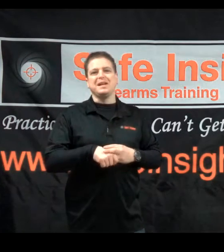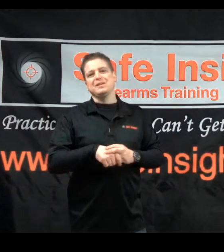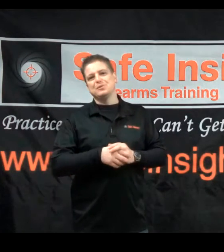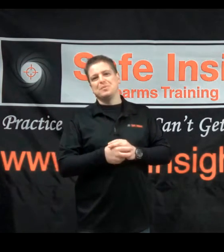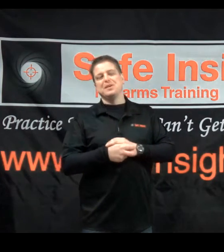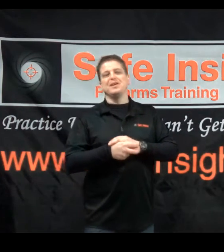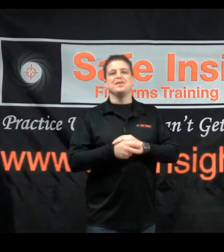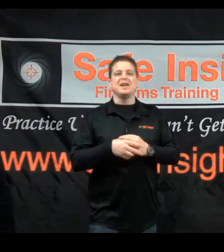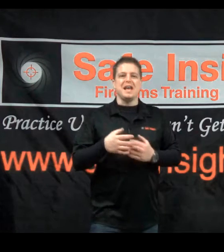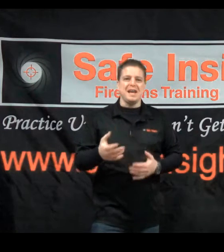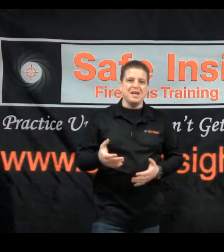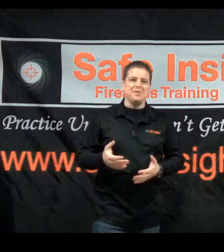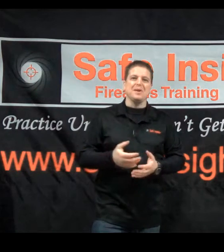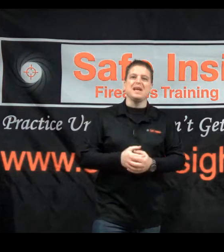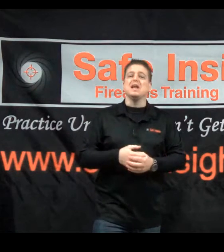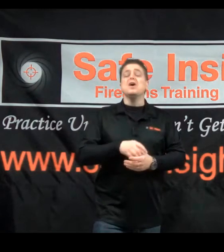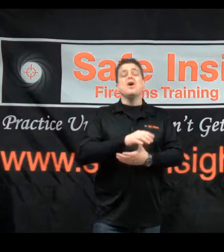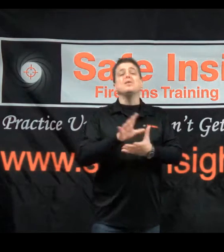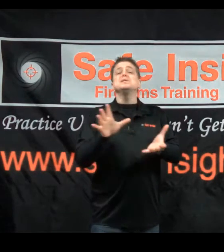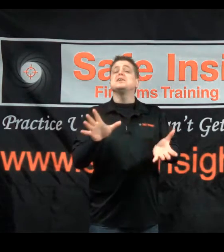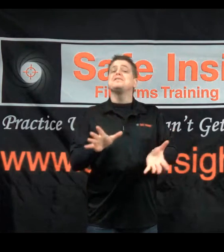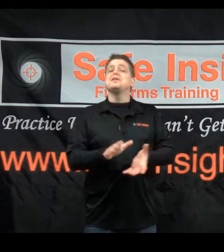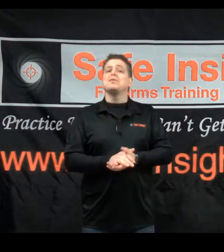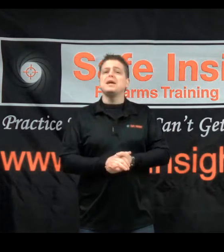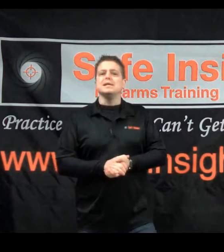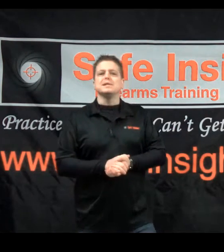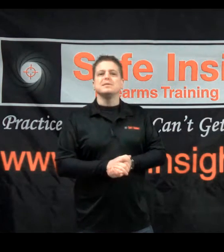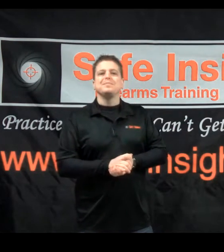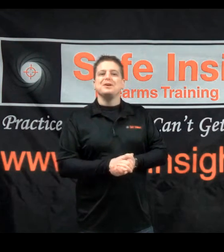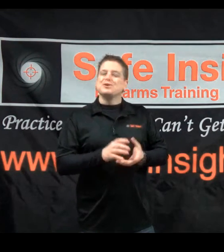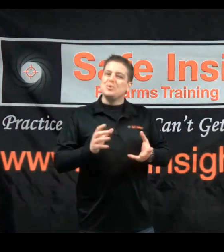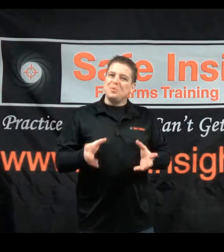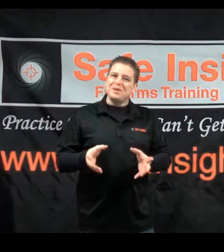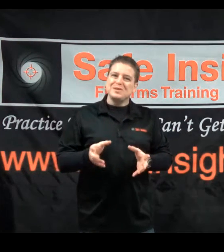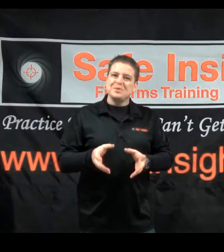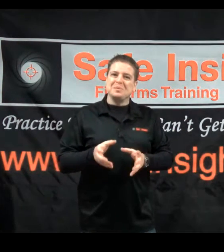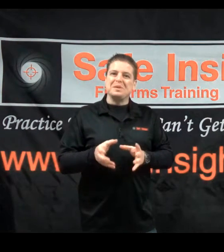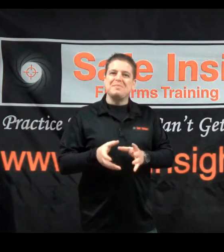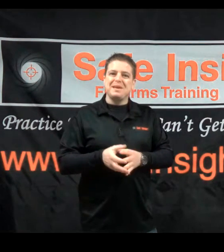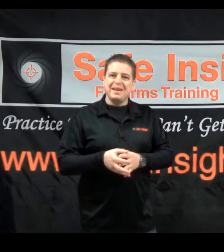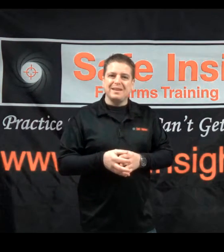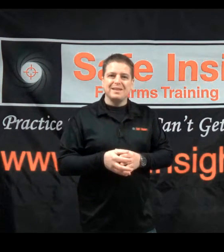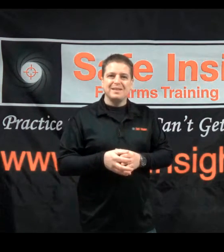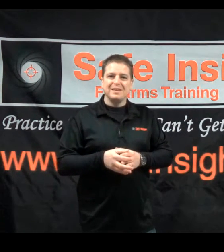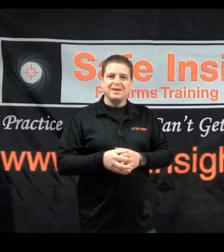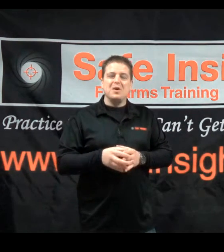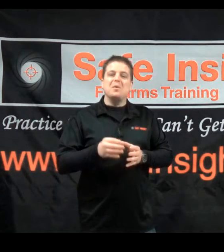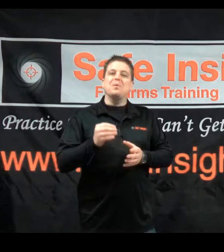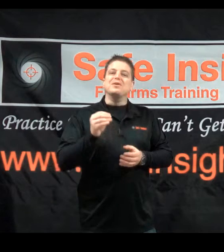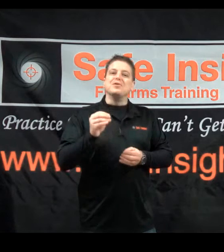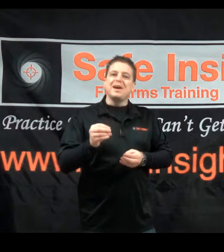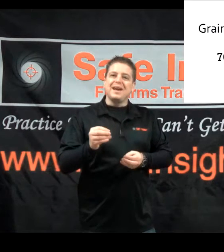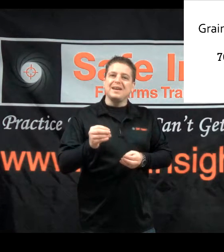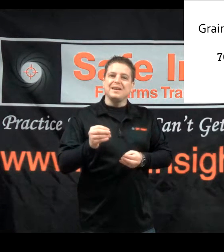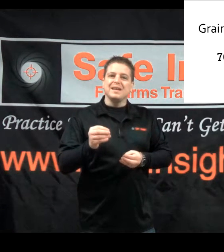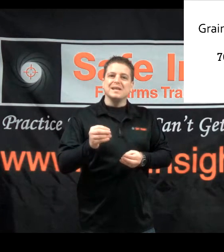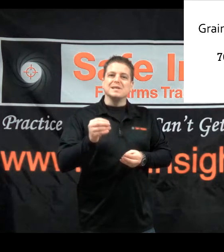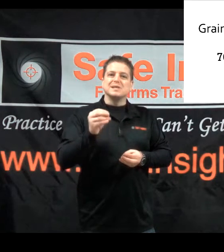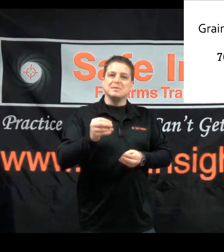there's 180 grain, all these different grains. So what does it really mean? Well, grain is